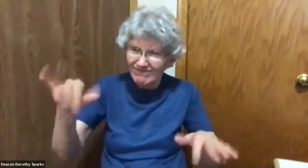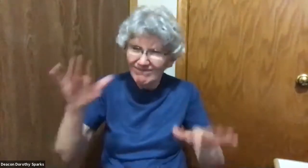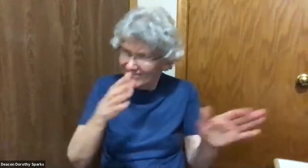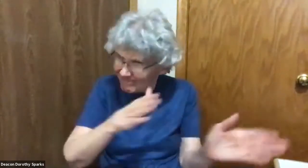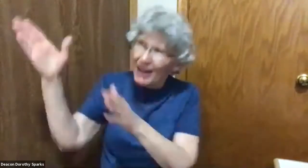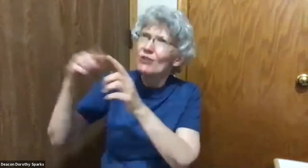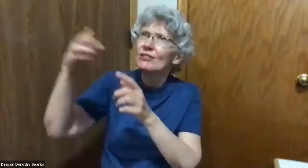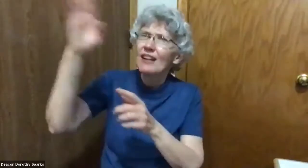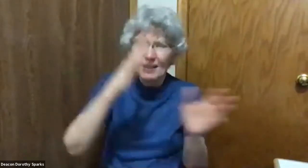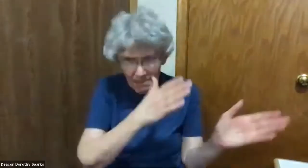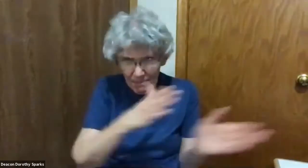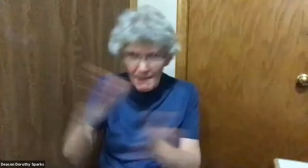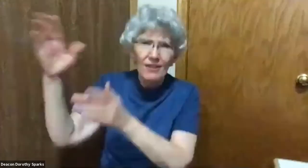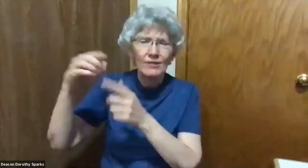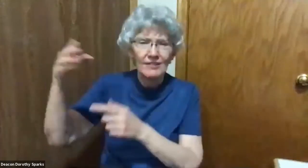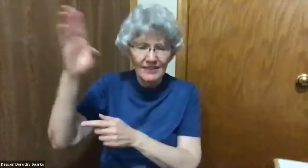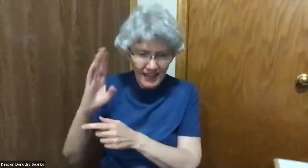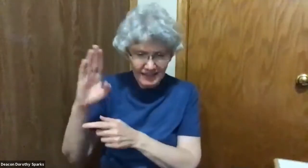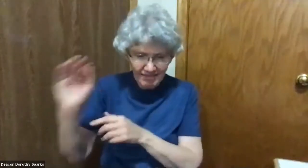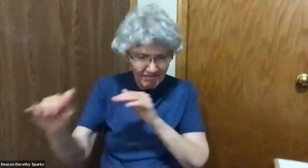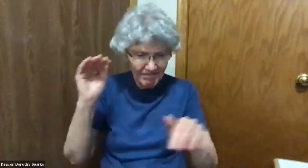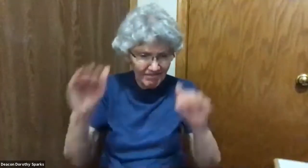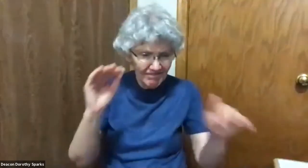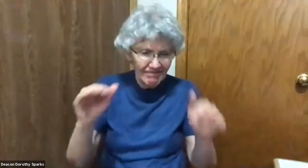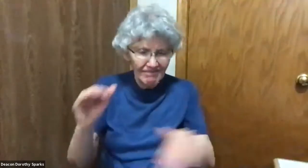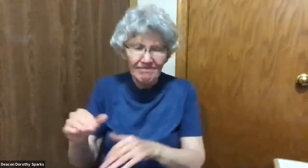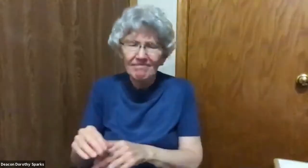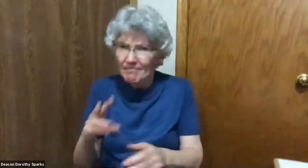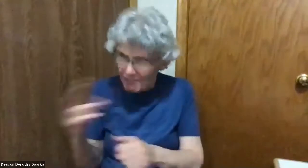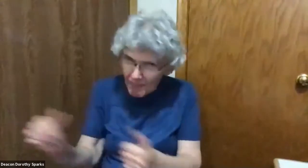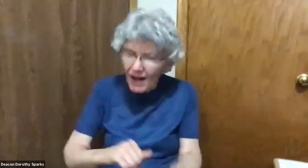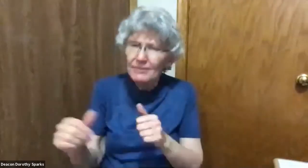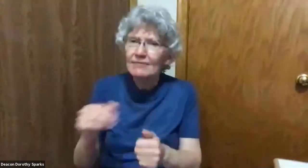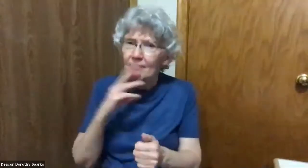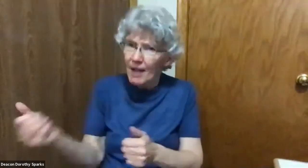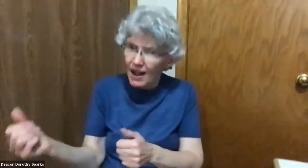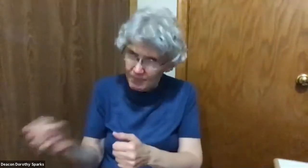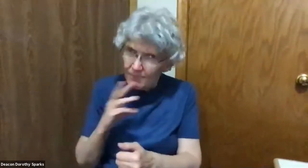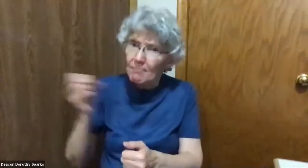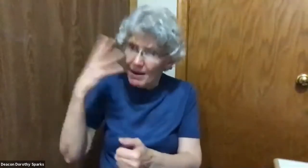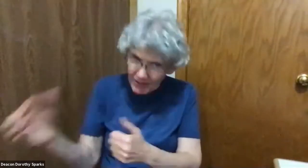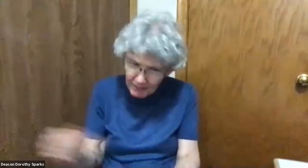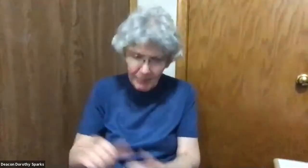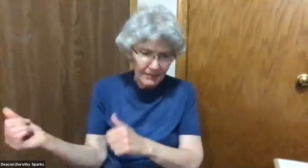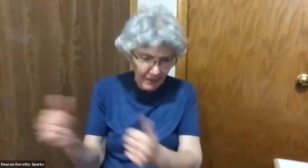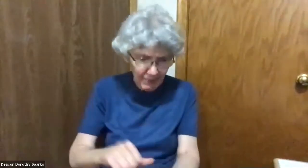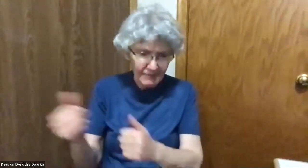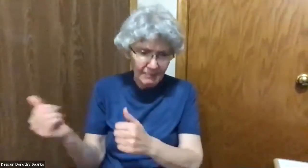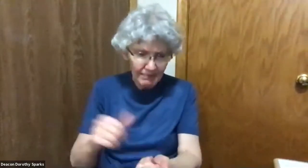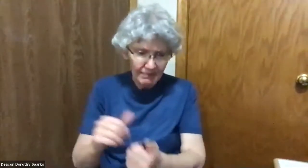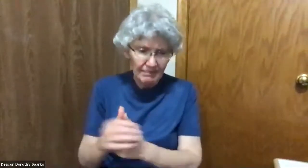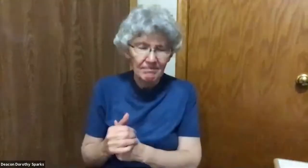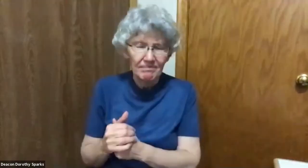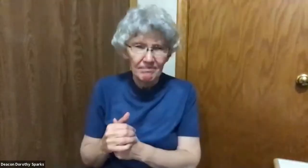saying to the people, "Turn back to God and be baptized. Then your sins will be